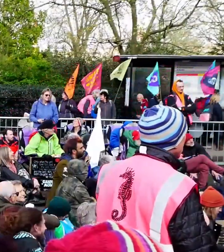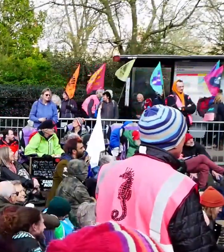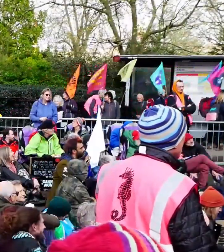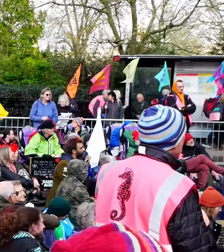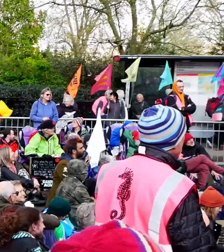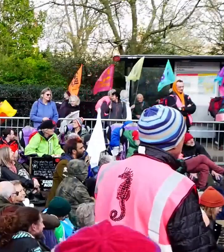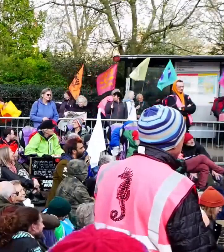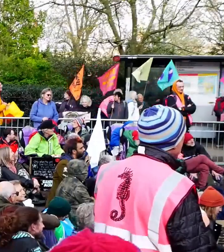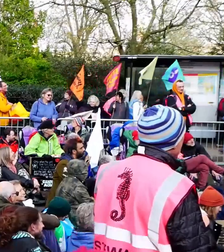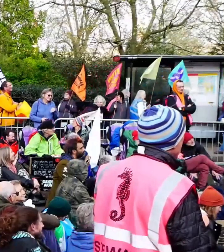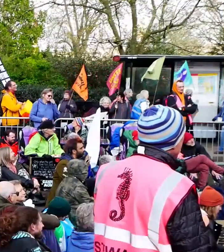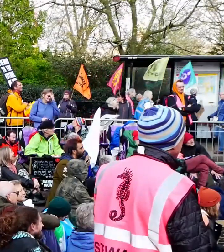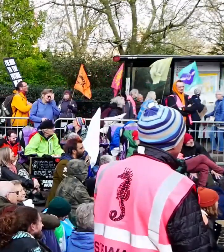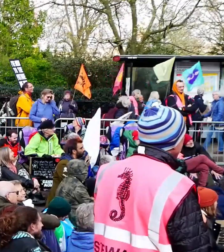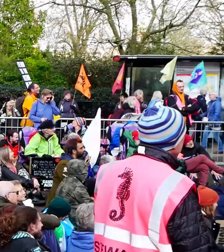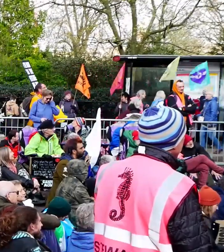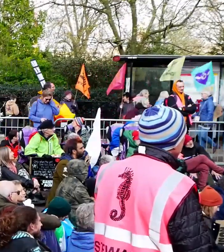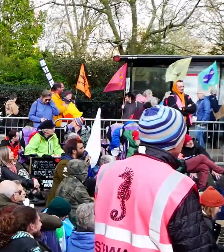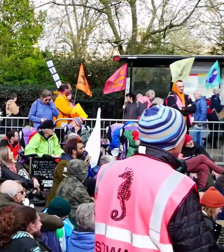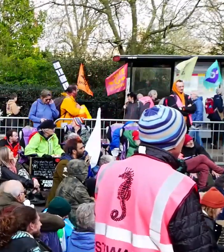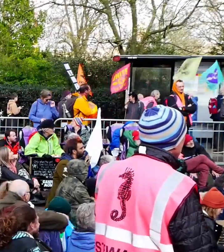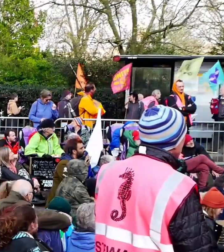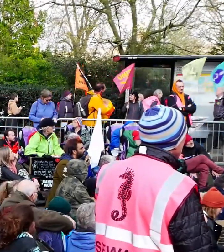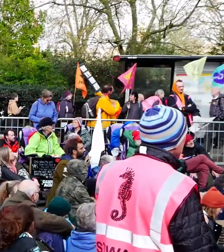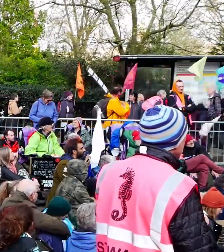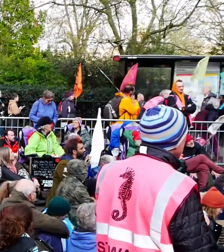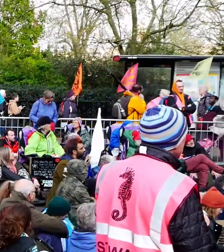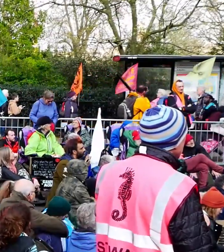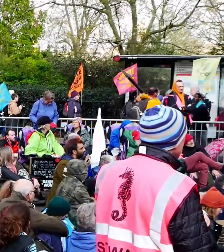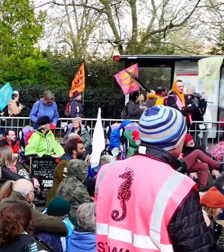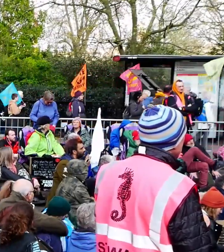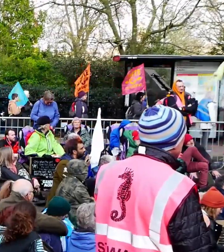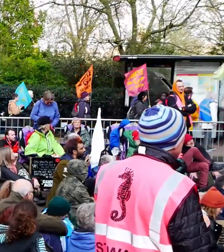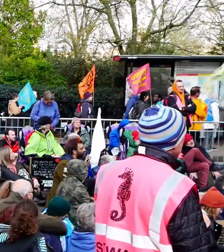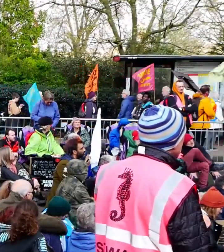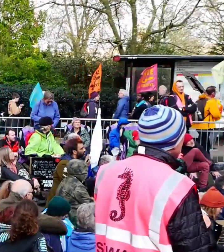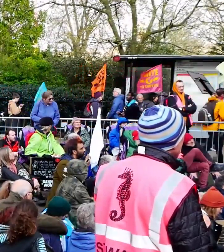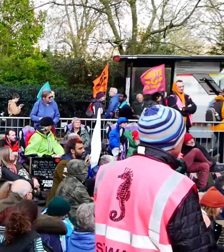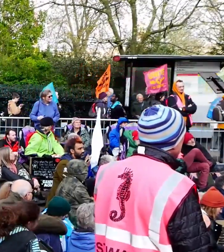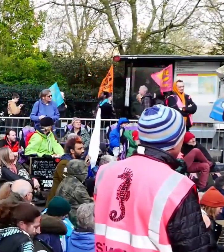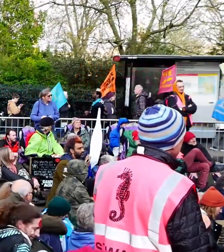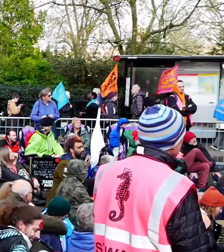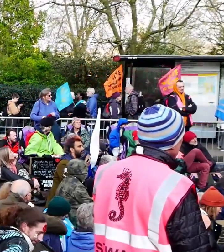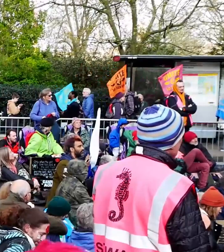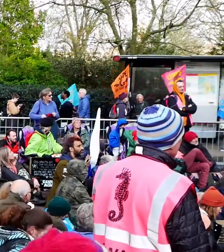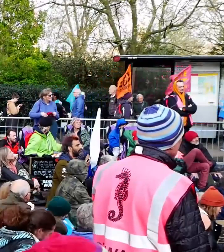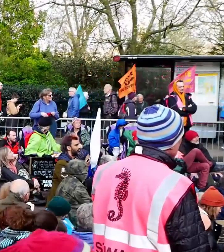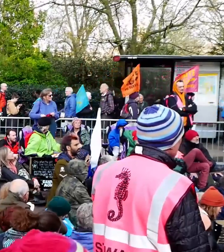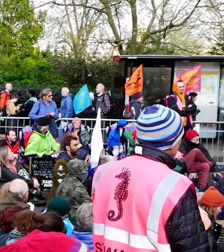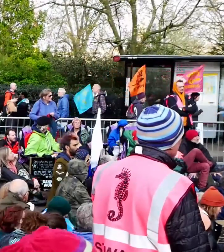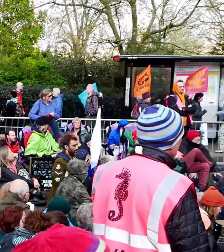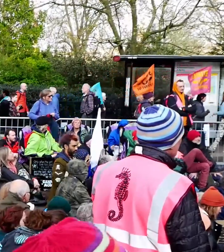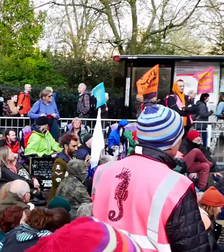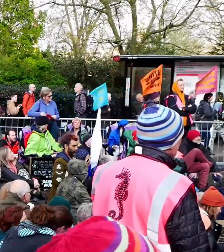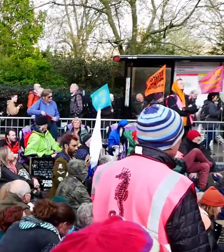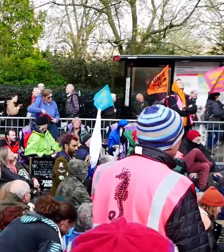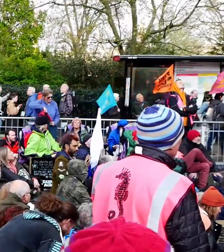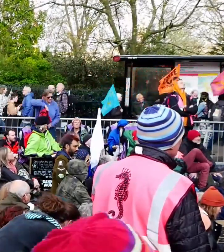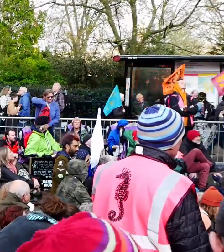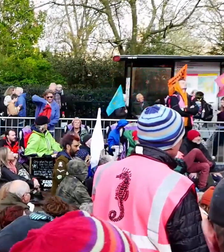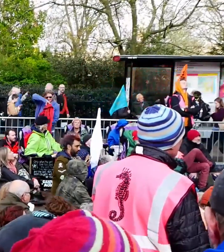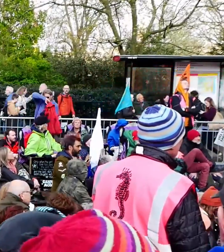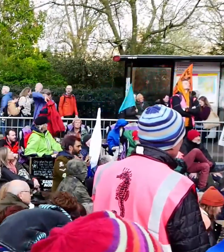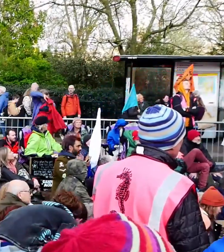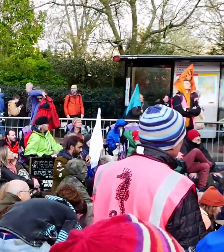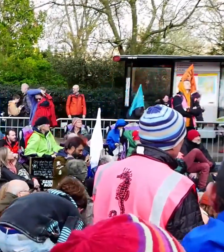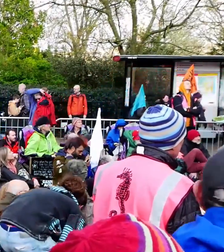at this time, which is unbelievable. But it's great to see people there who've been doing it for years, and also people who are new, and then remembering when